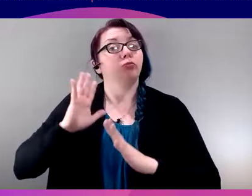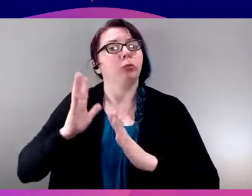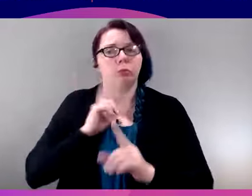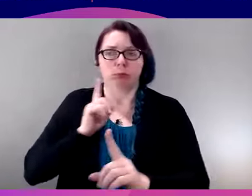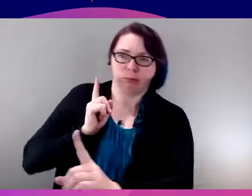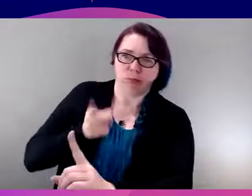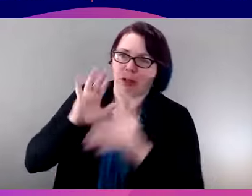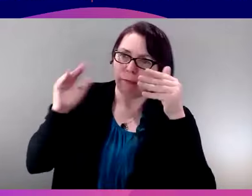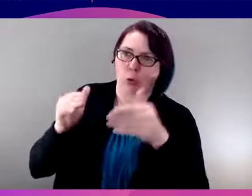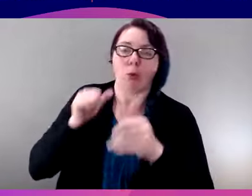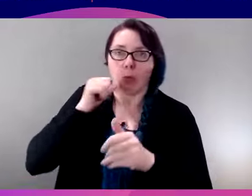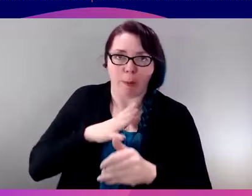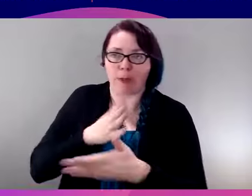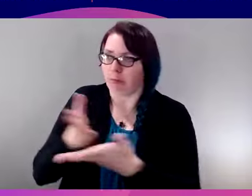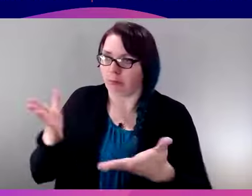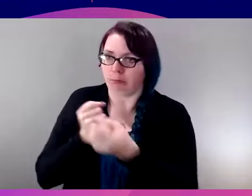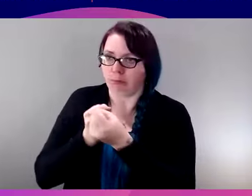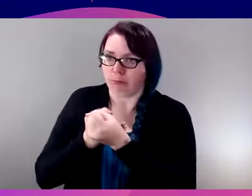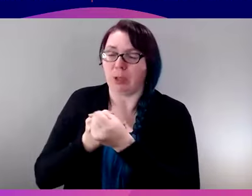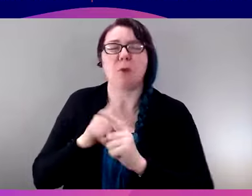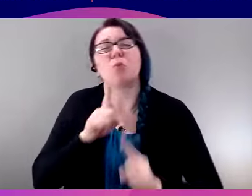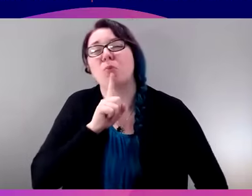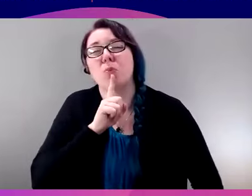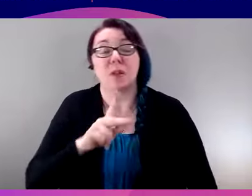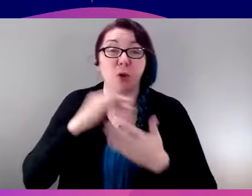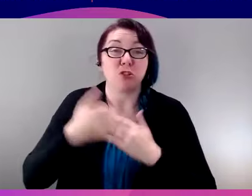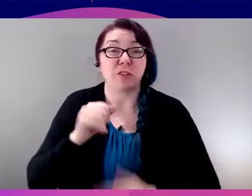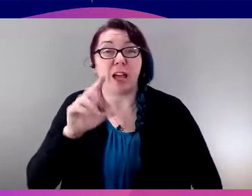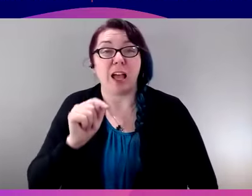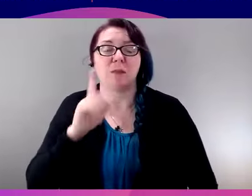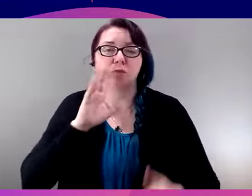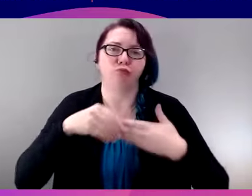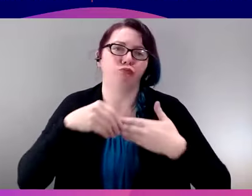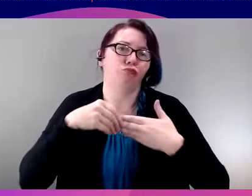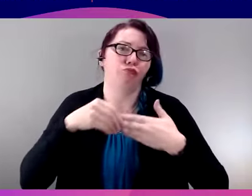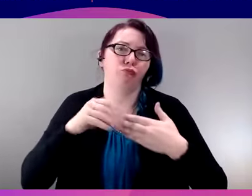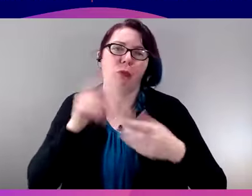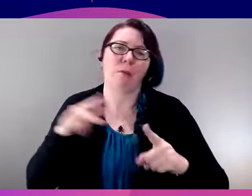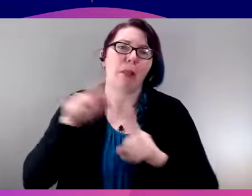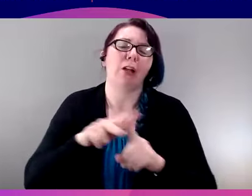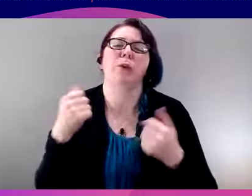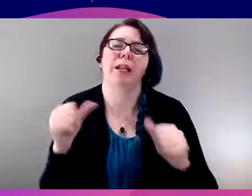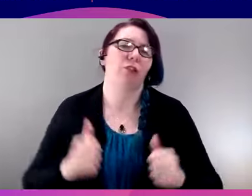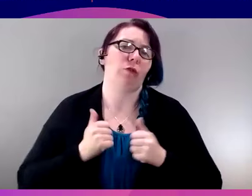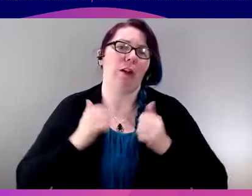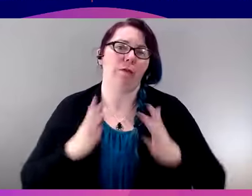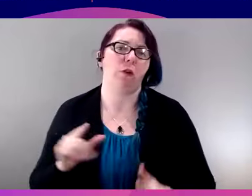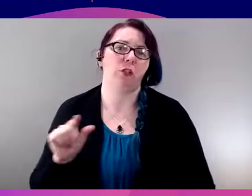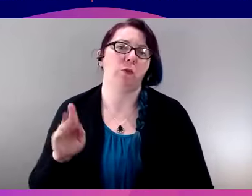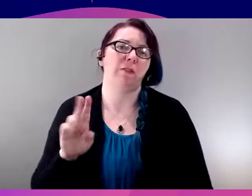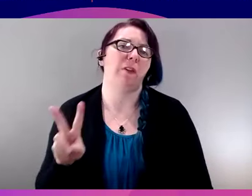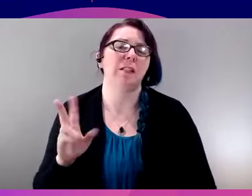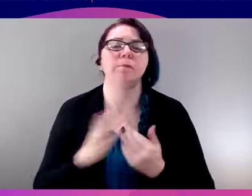the outcomes of the project to be adaptable and applicable to all survivors of gender-based violence, no matter how they